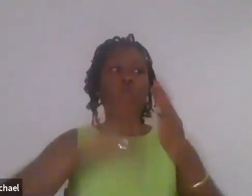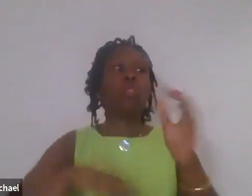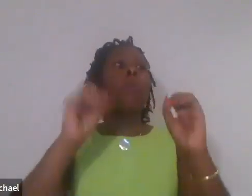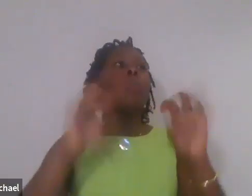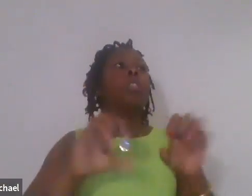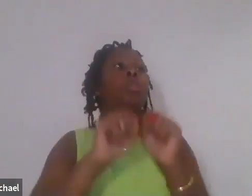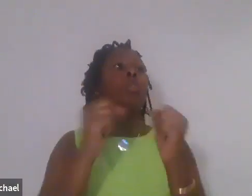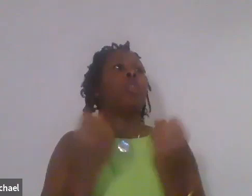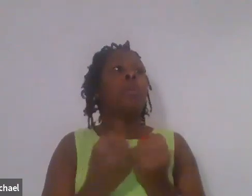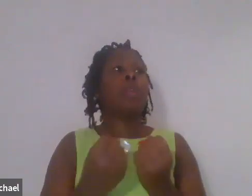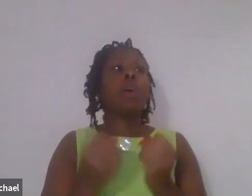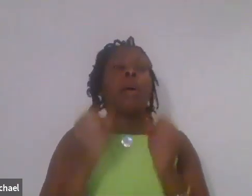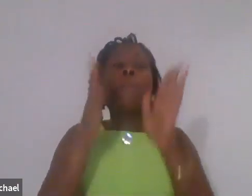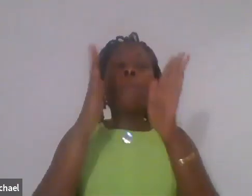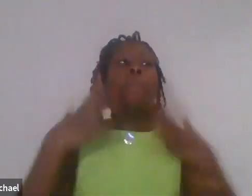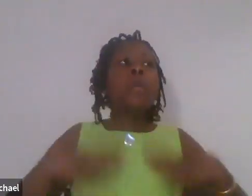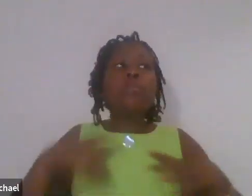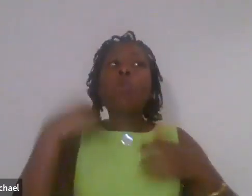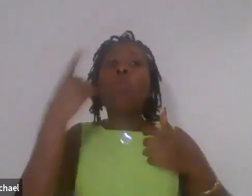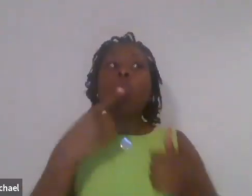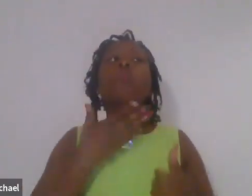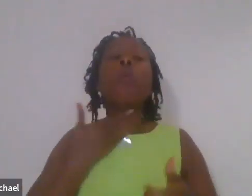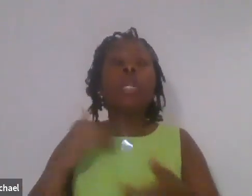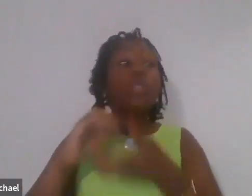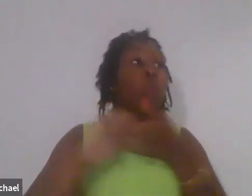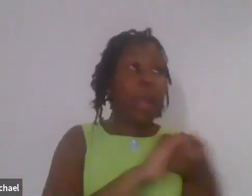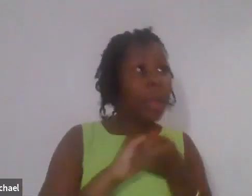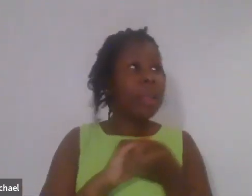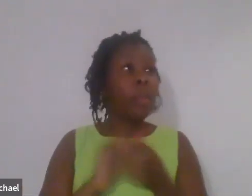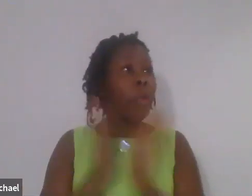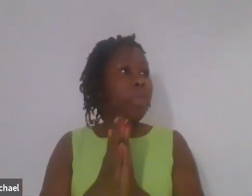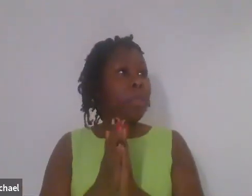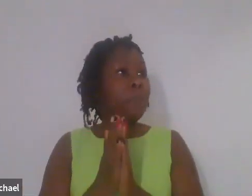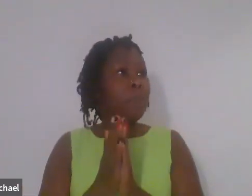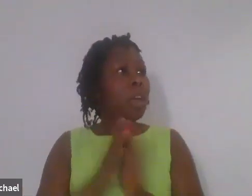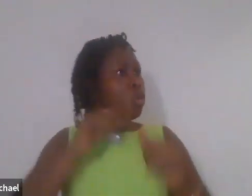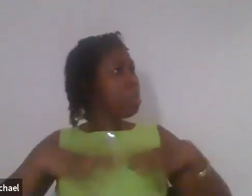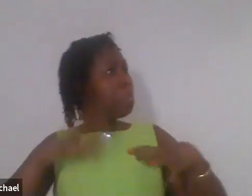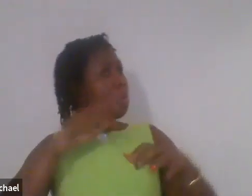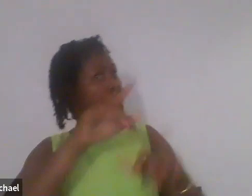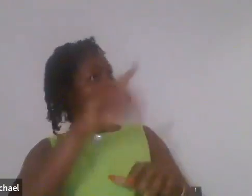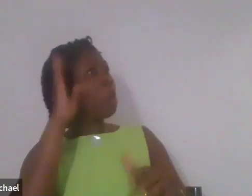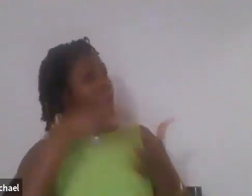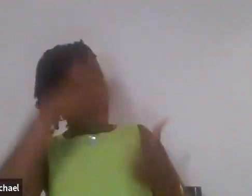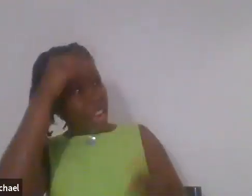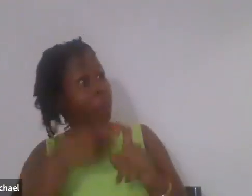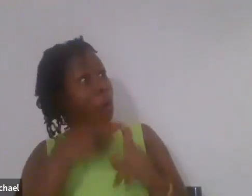Always identify. Identify with what you post. Do people Look at